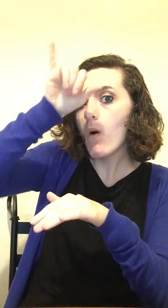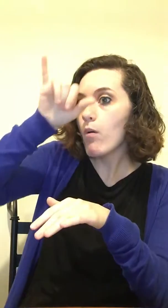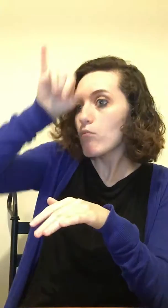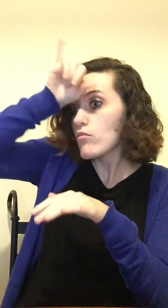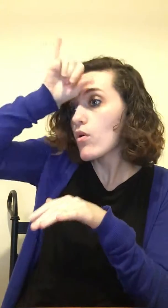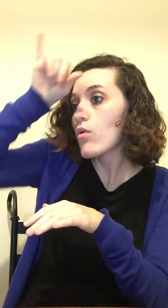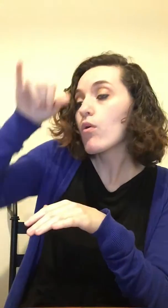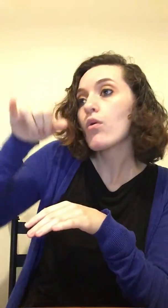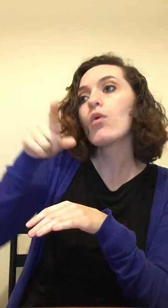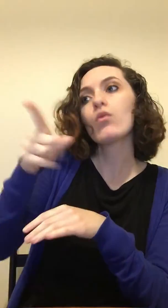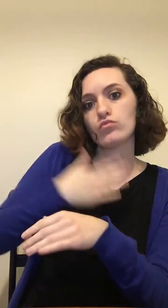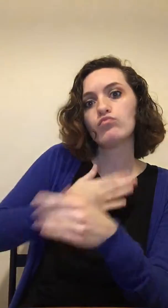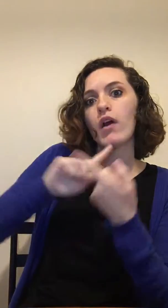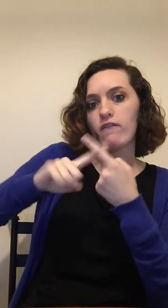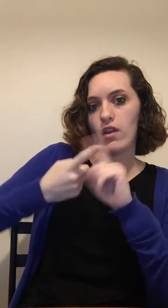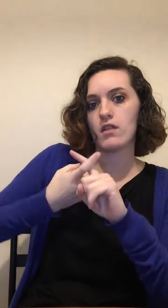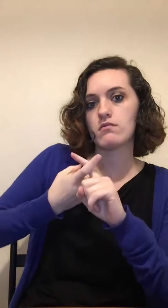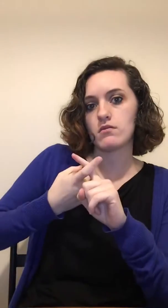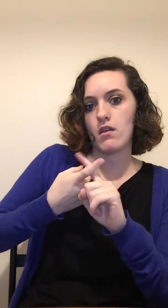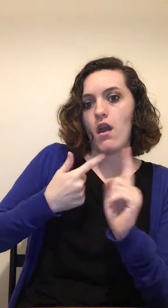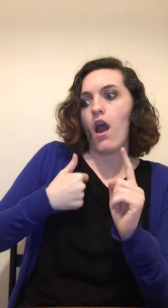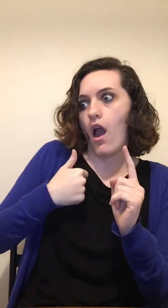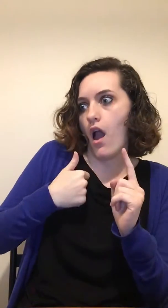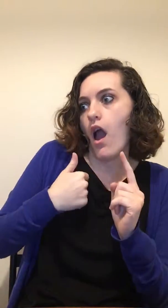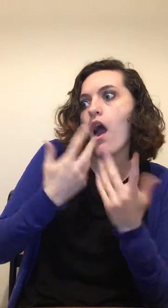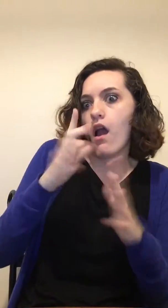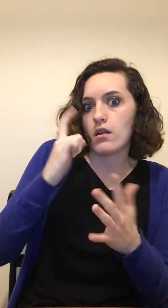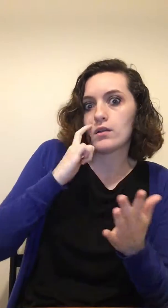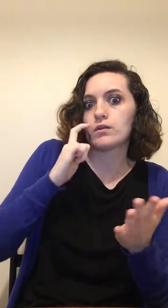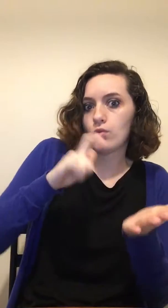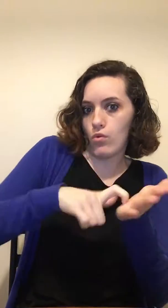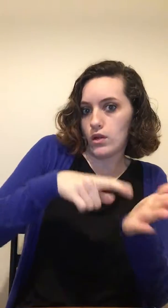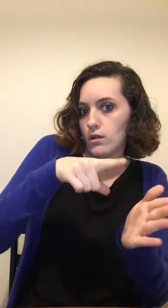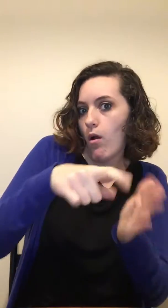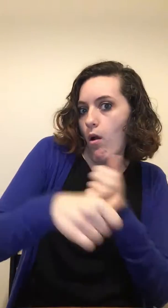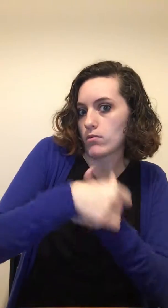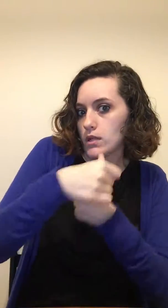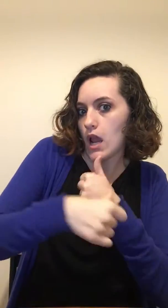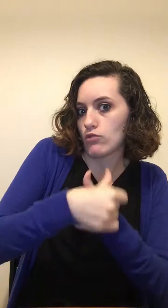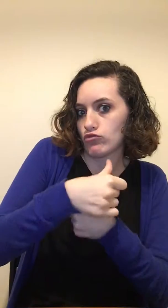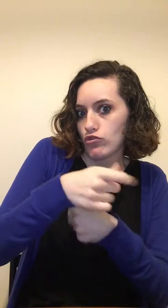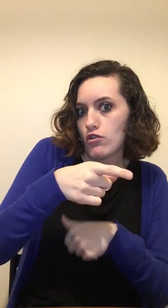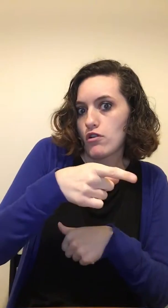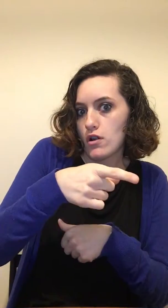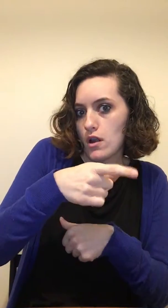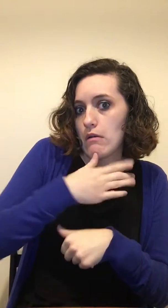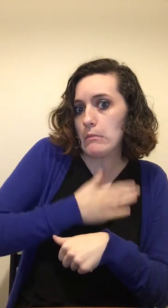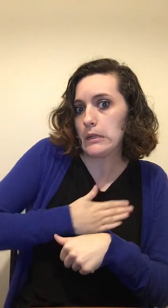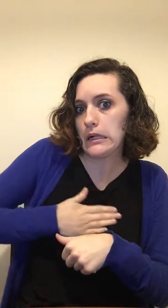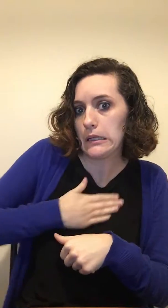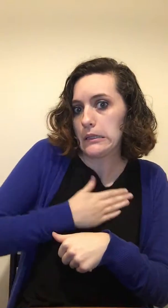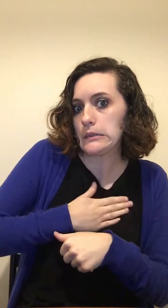are my friend. I have seen something dangerous here. Please, there is a mouse trap